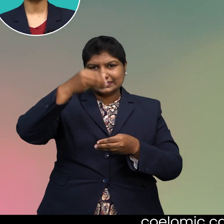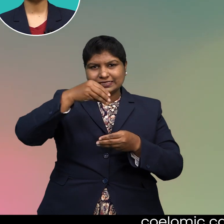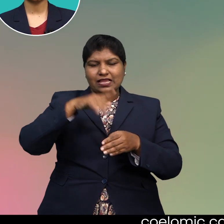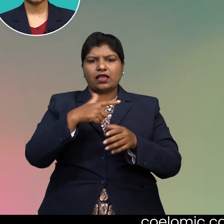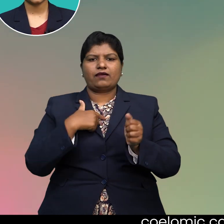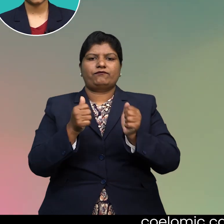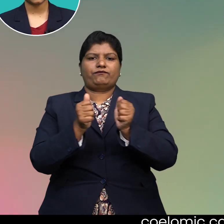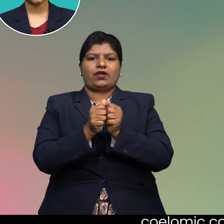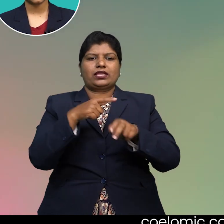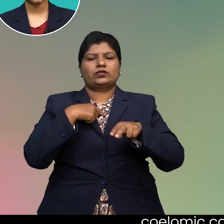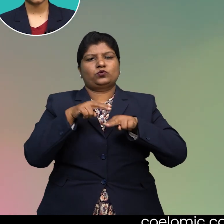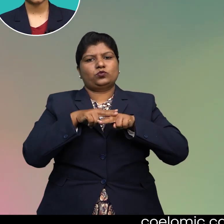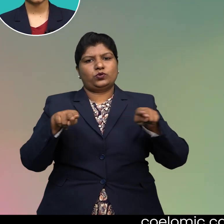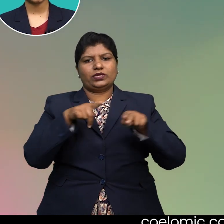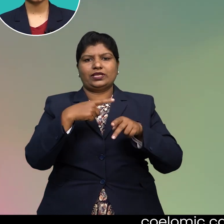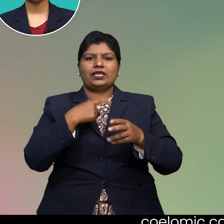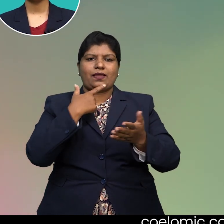or